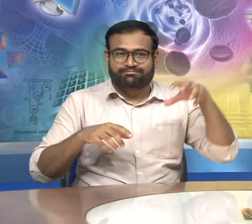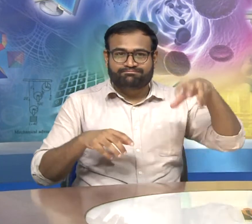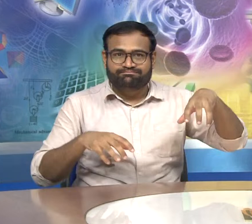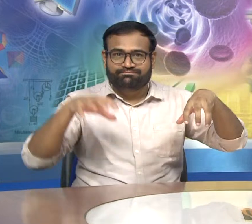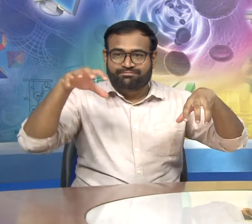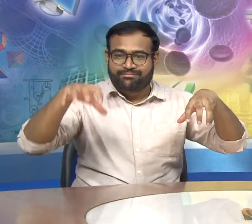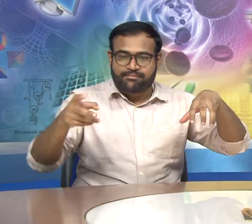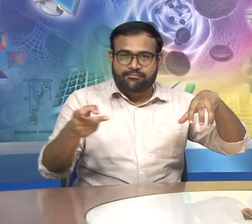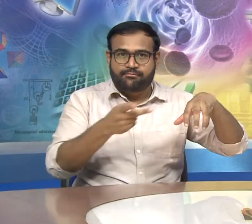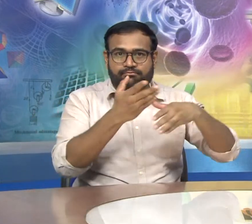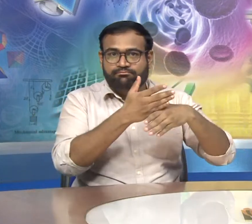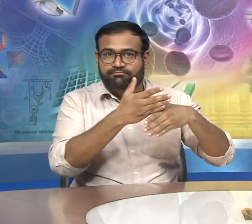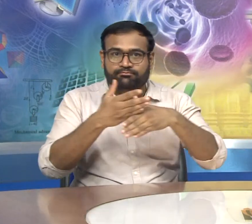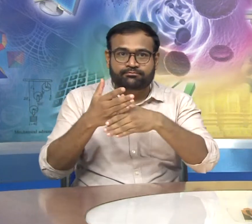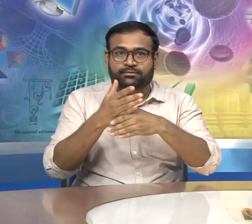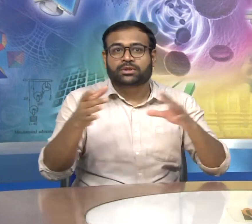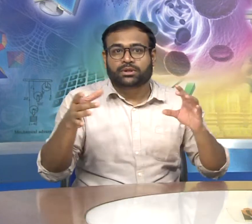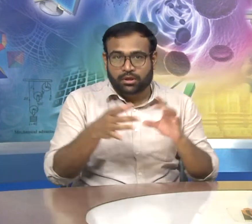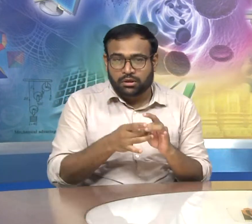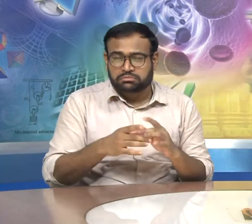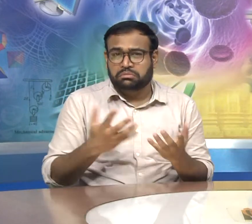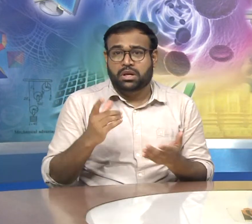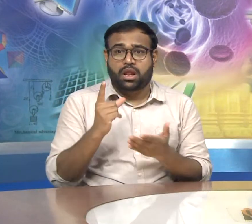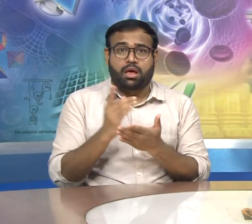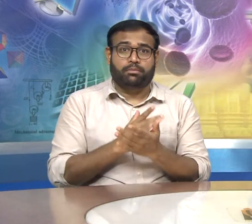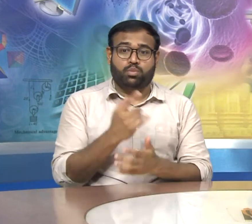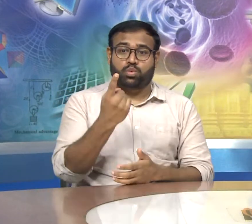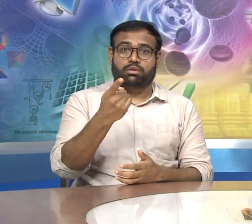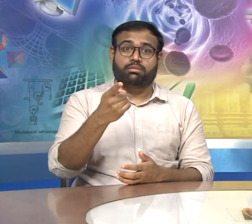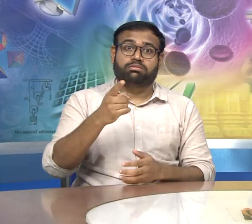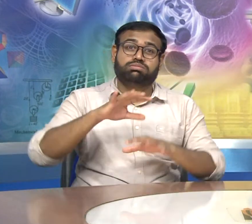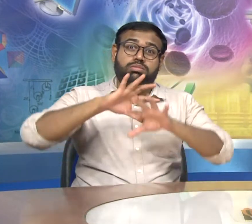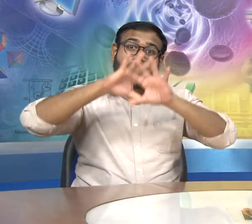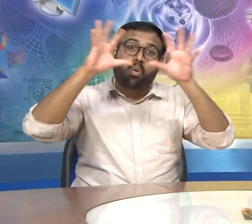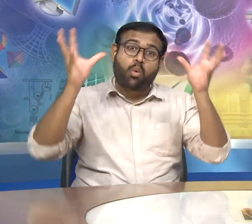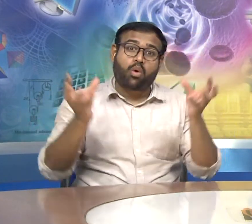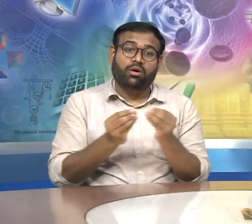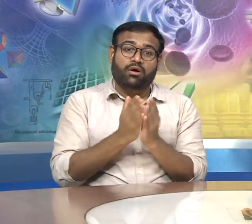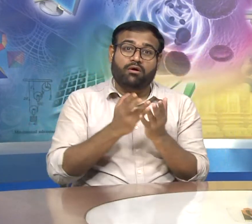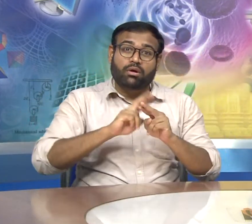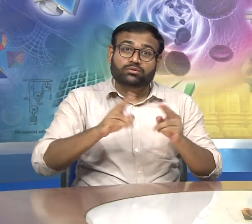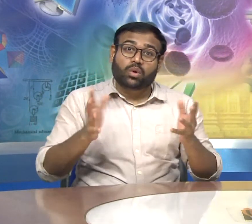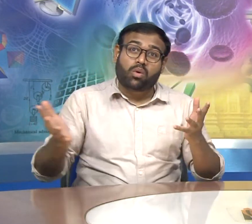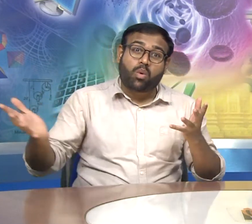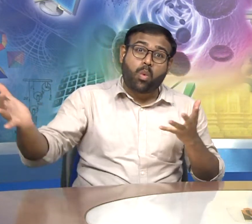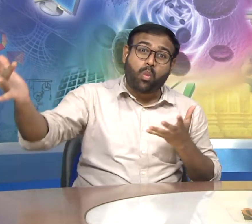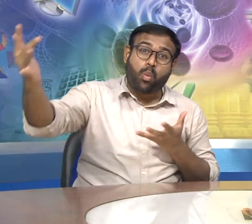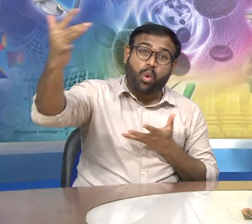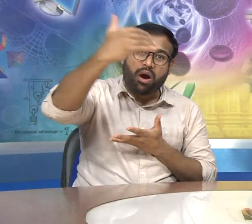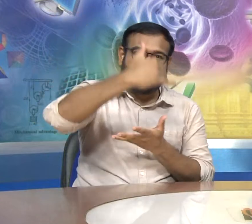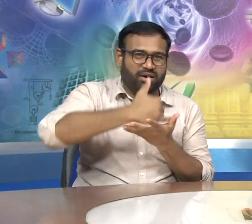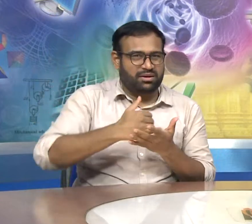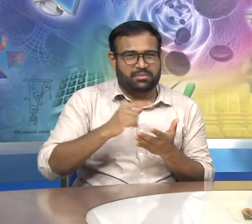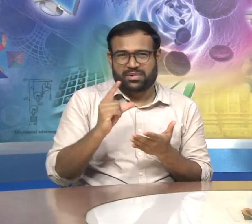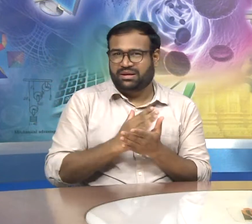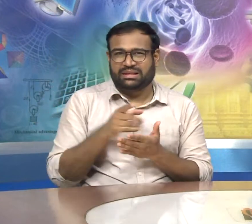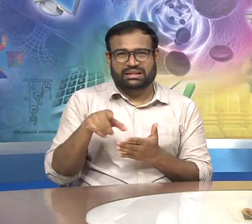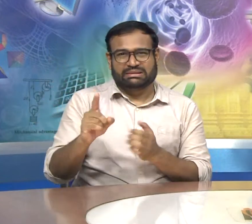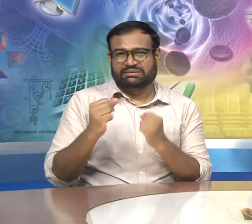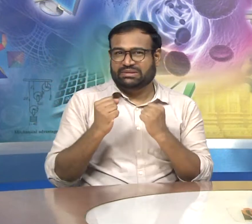entire library loan, which means even largest libraries can't afford to have a